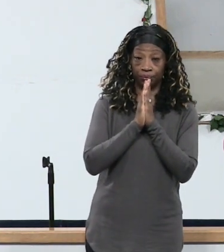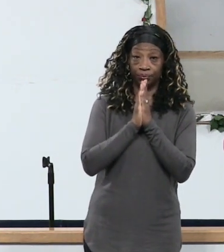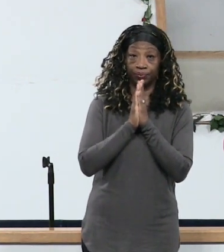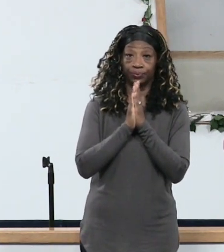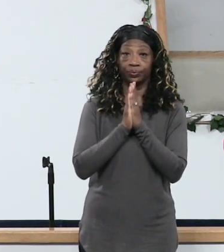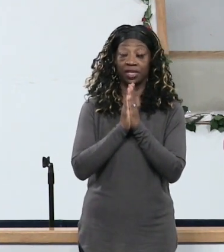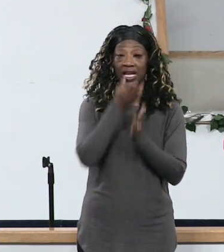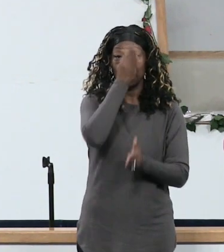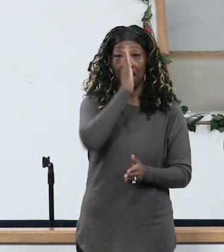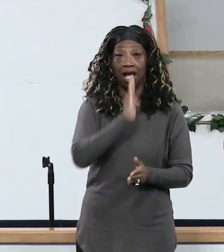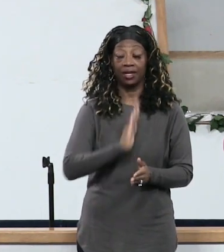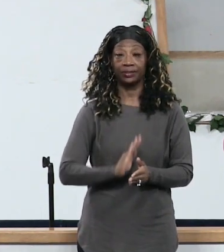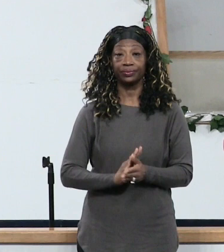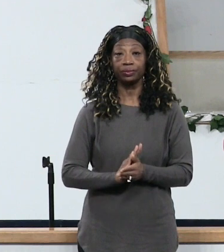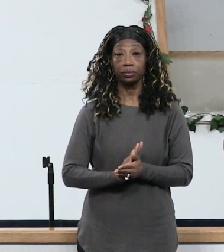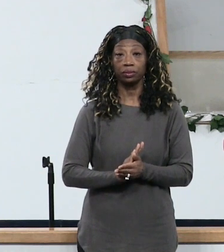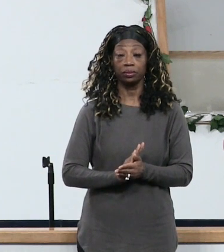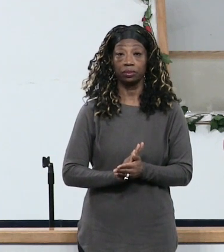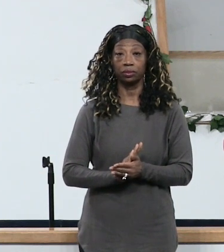Father,